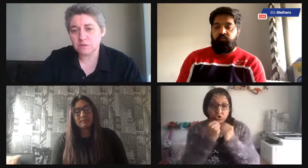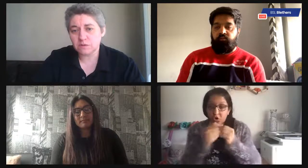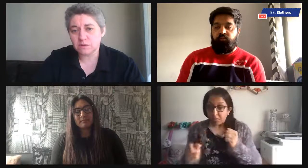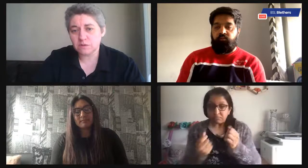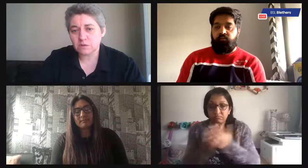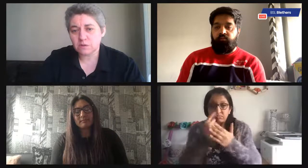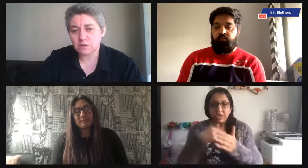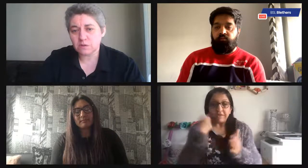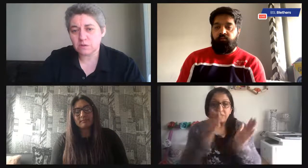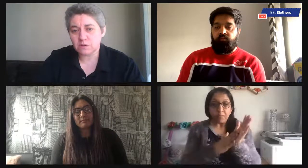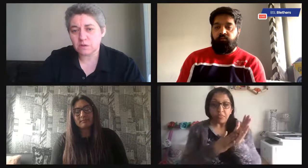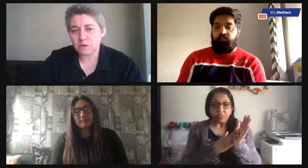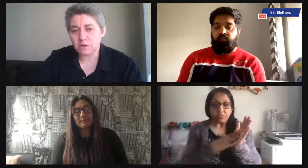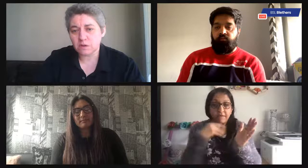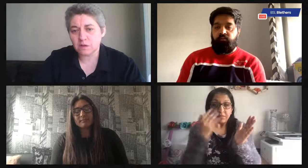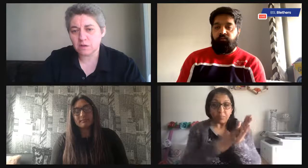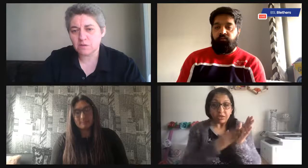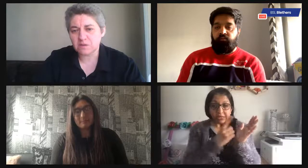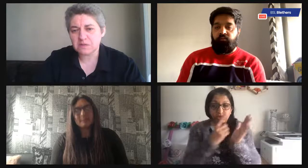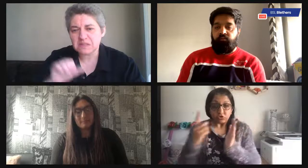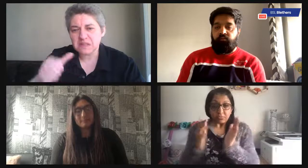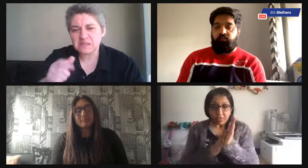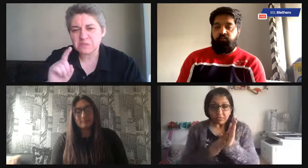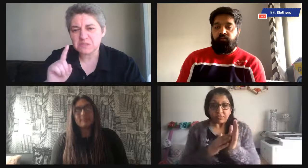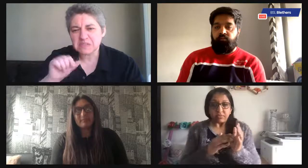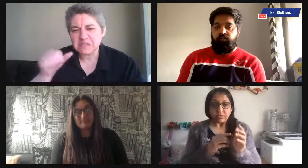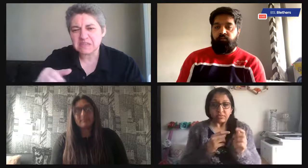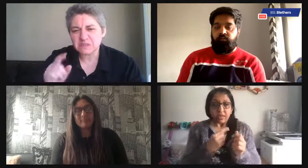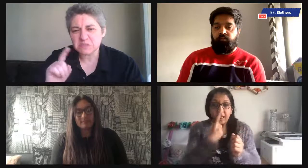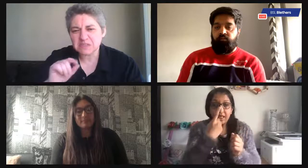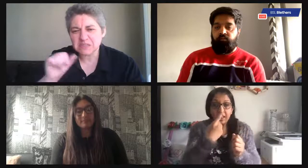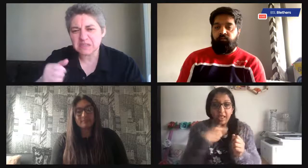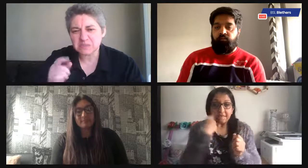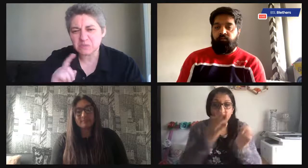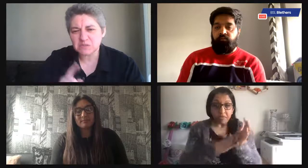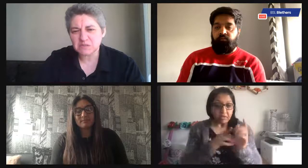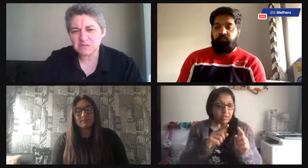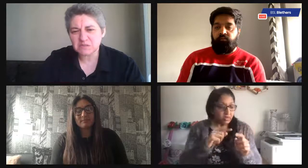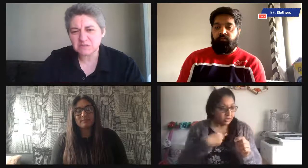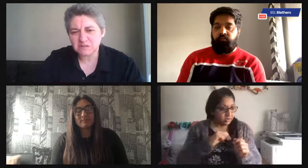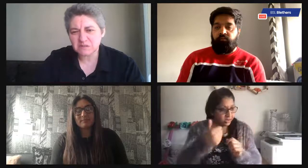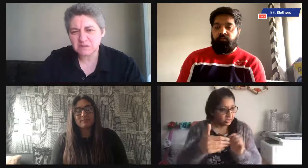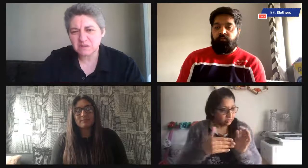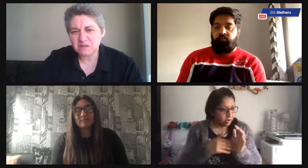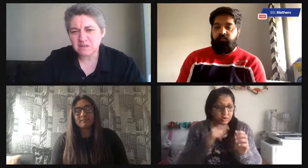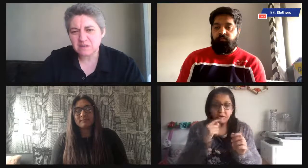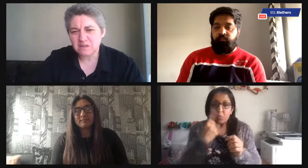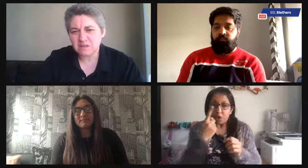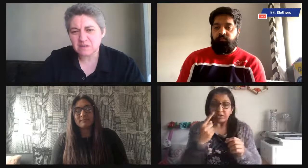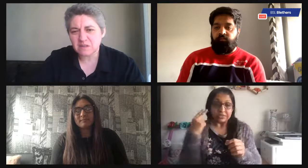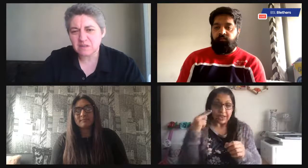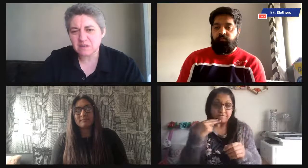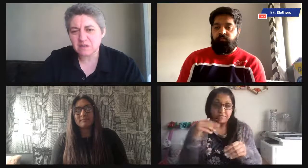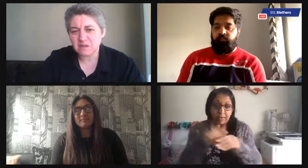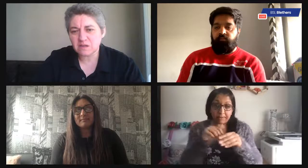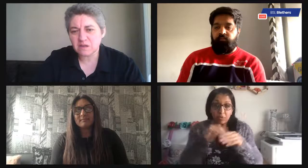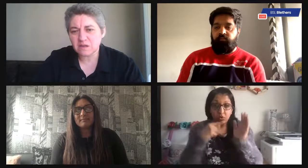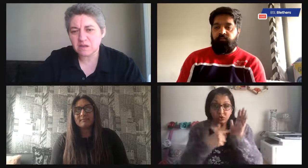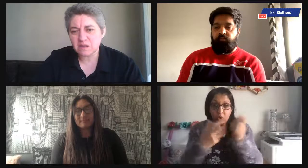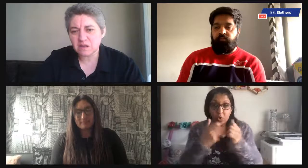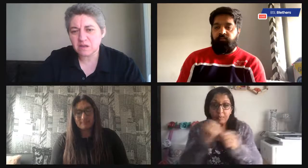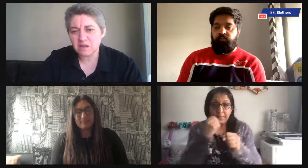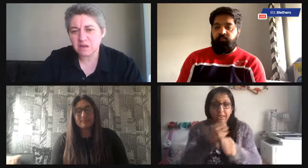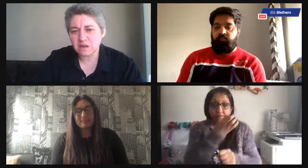teach BSL. And then again, I do my workshop every month. Next month, the workshop is going to